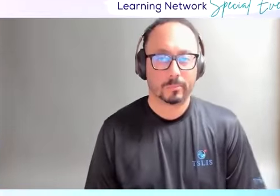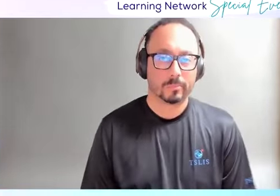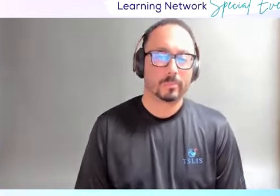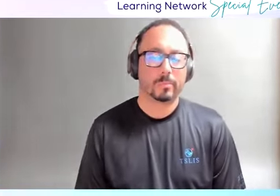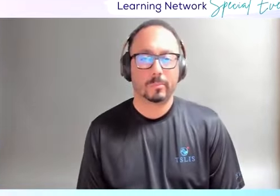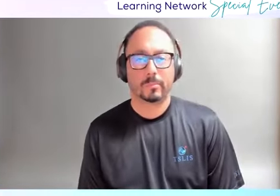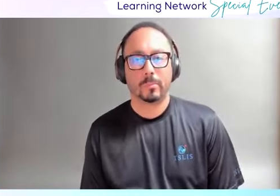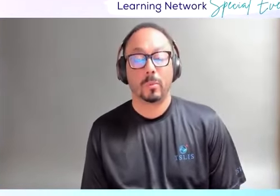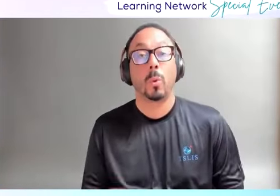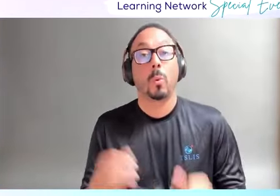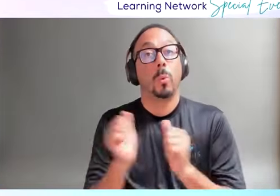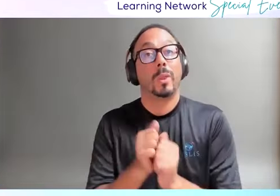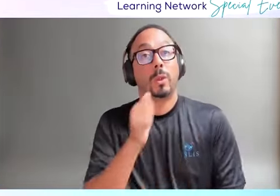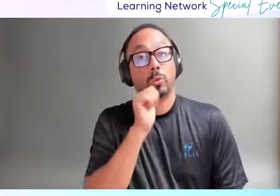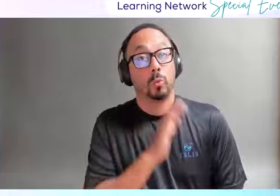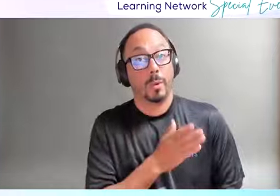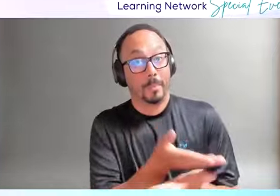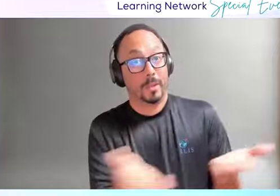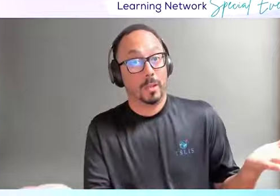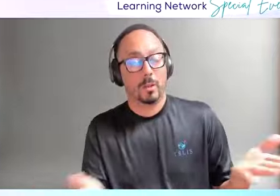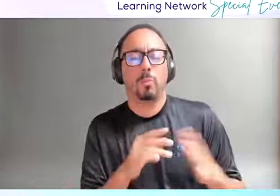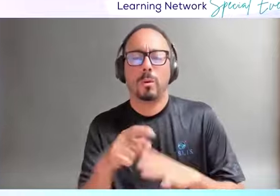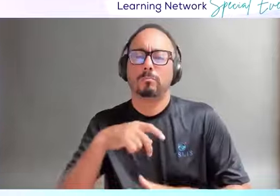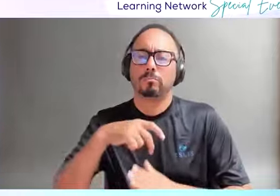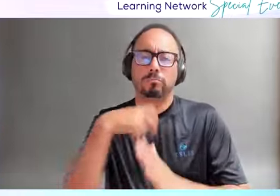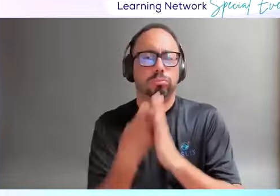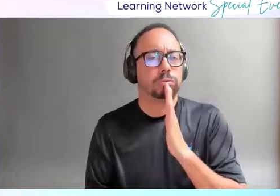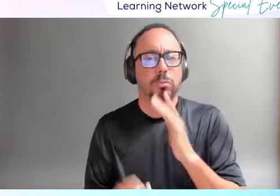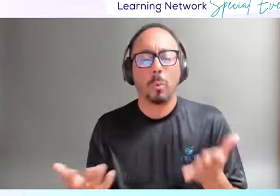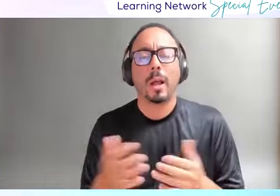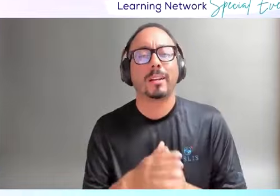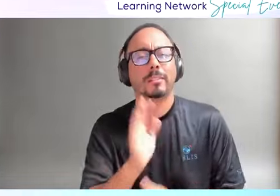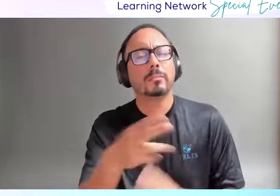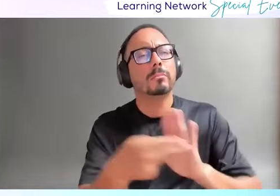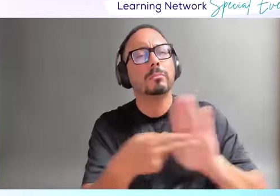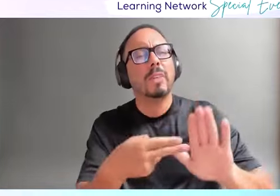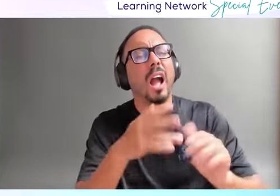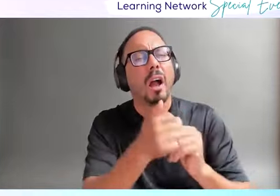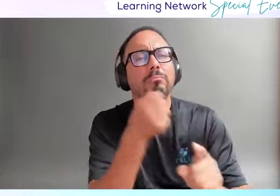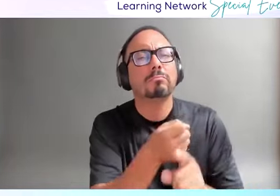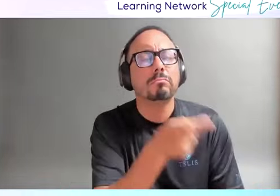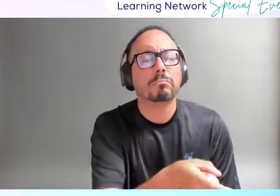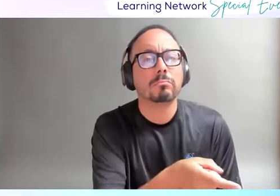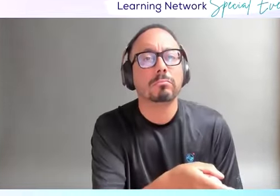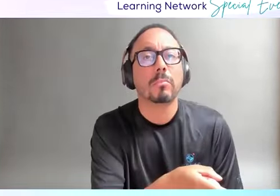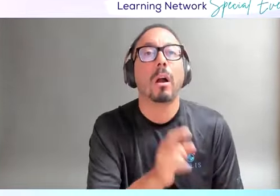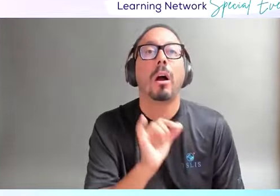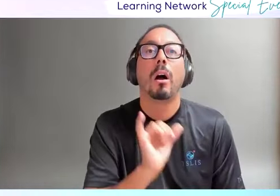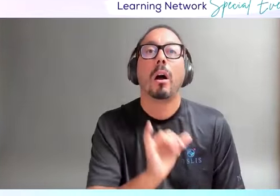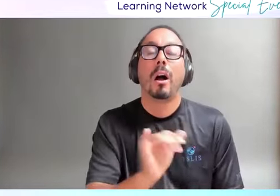was how stigma manifested for them with the providers that they often had to encounter.